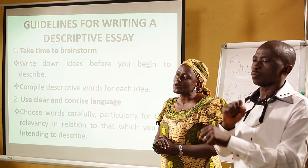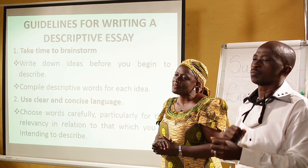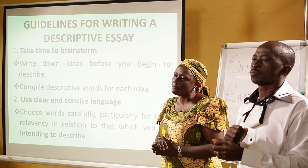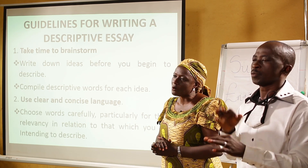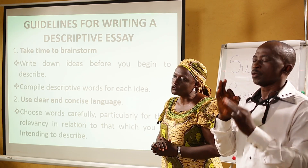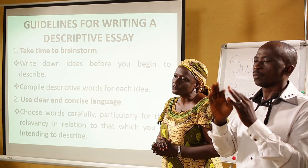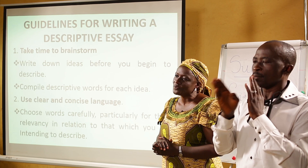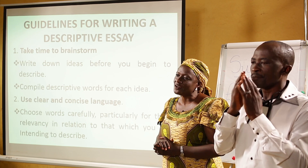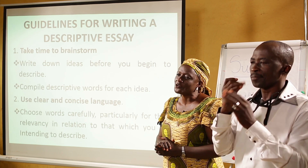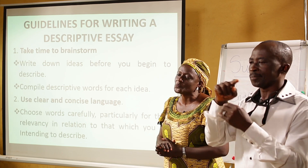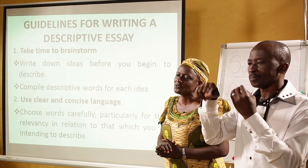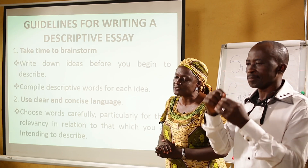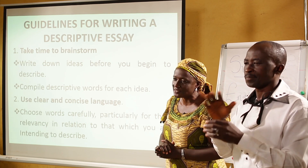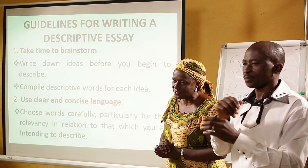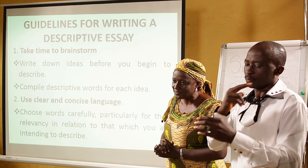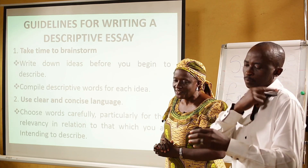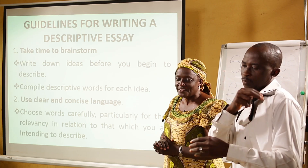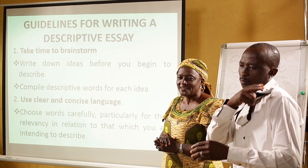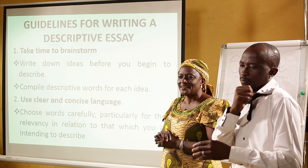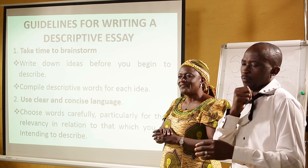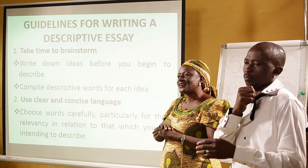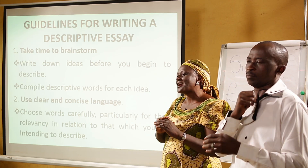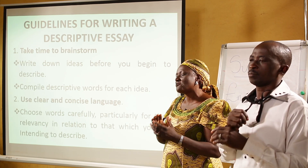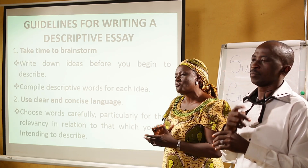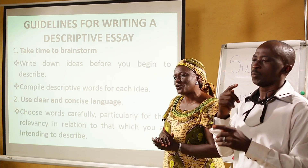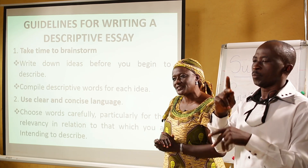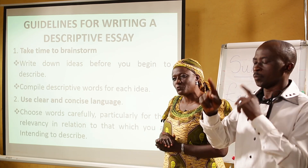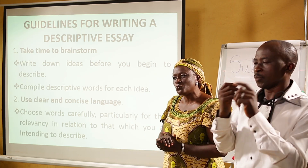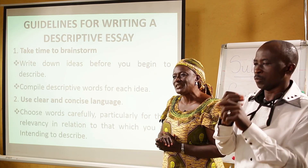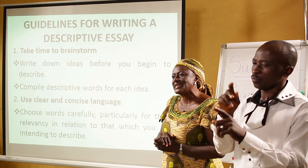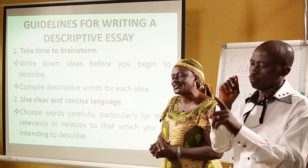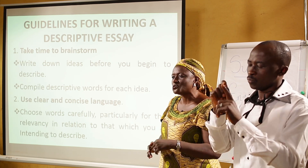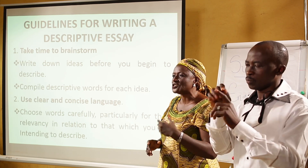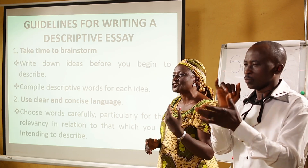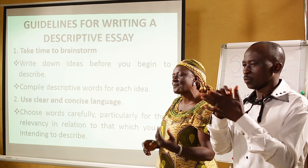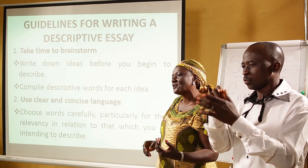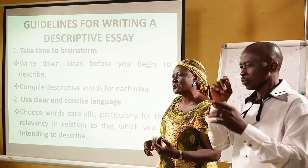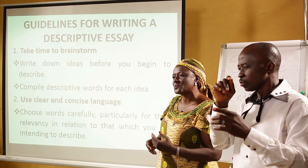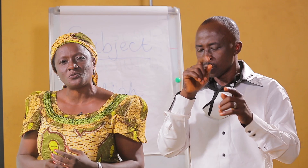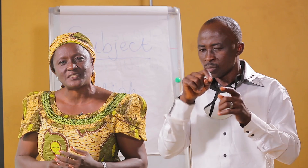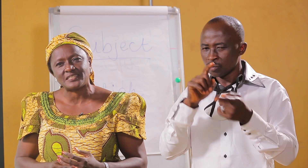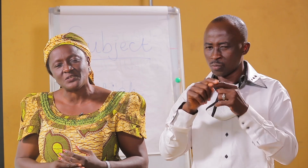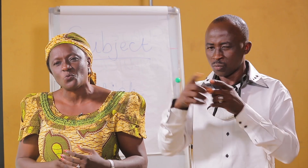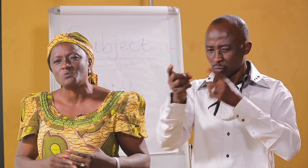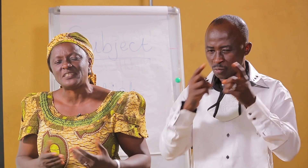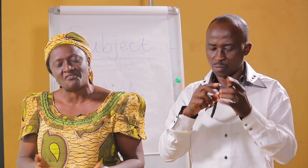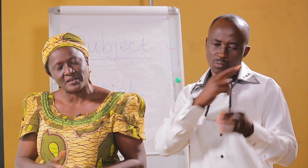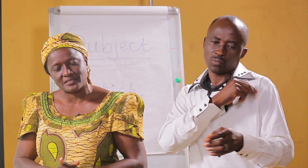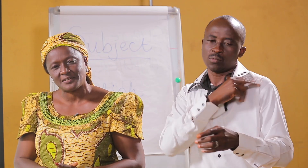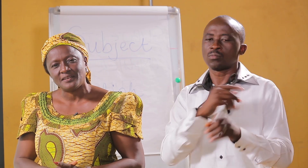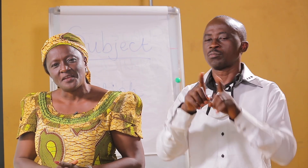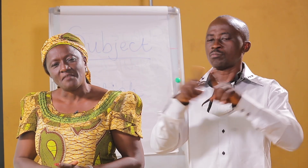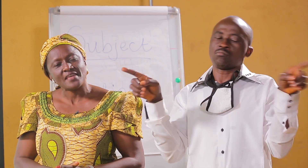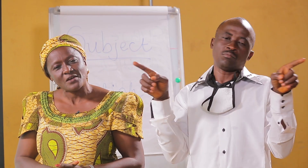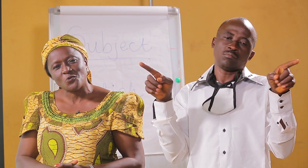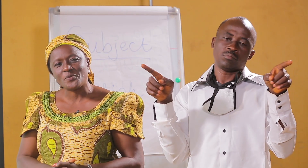if we are talking about a hospital setting, the kind of words that we will need to describe a hospital setting will be